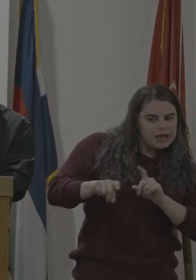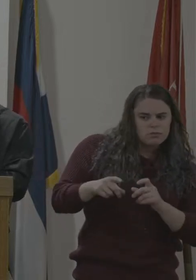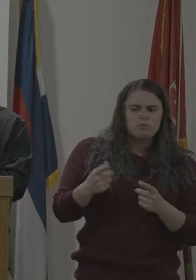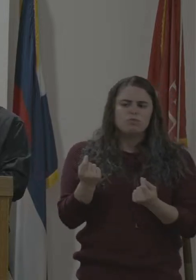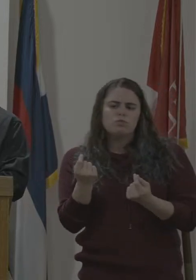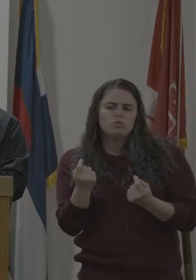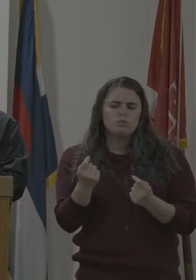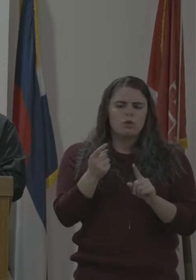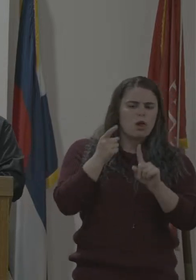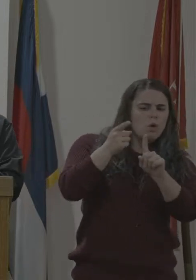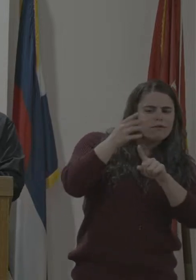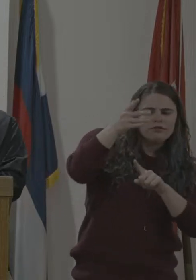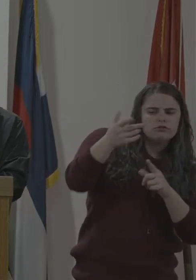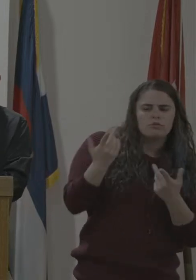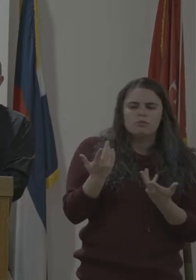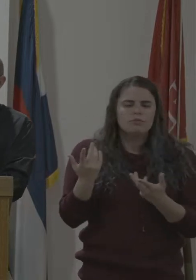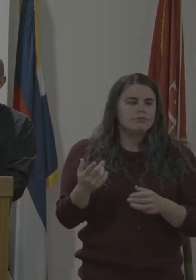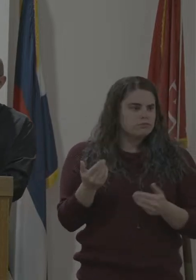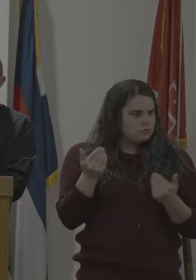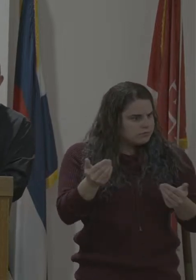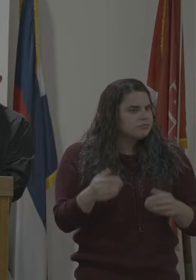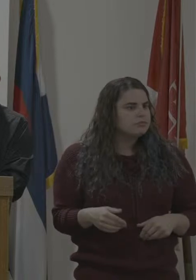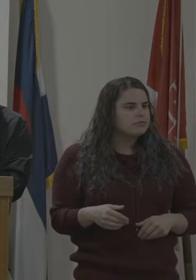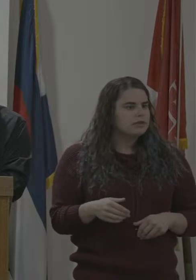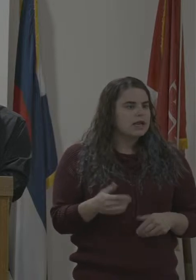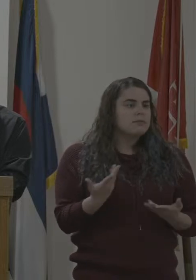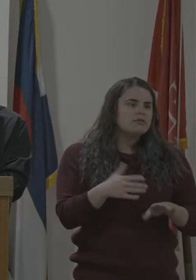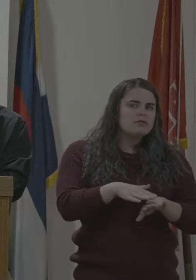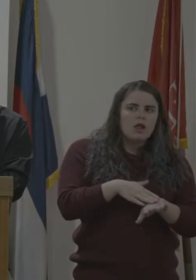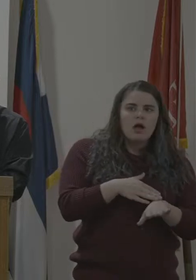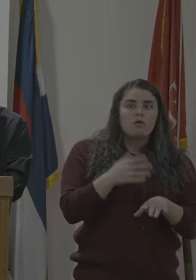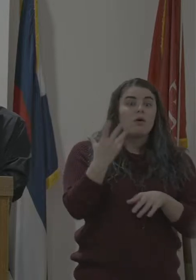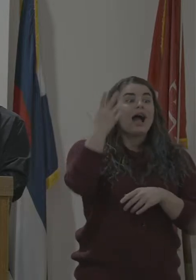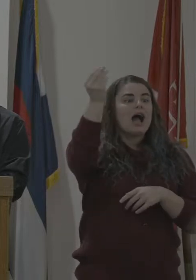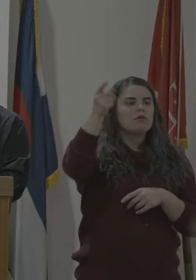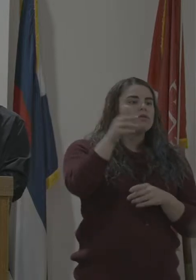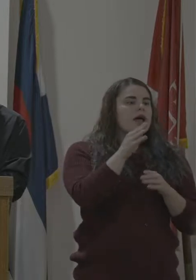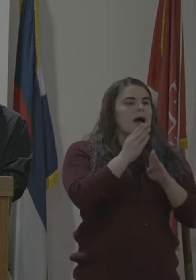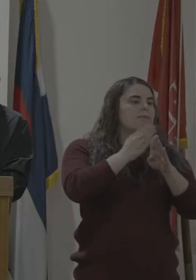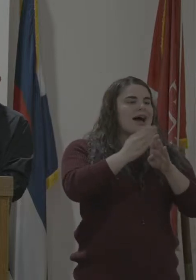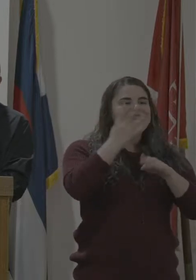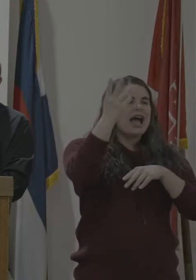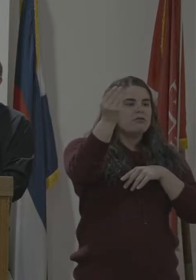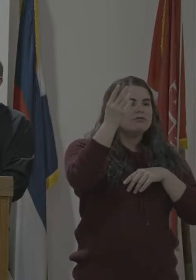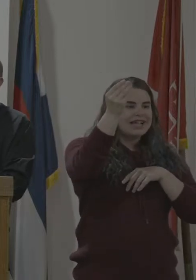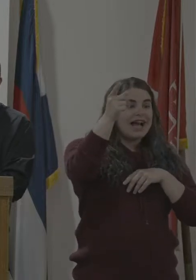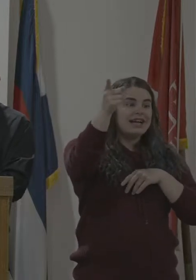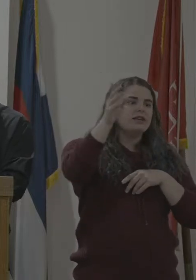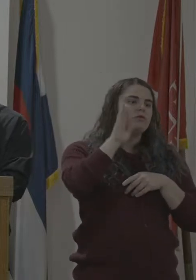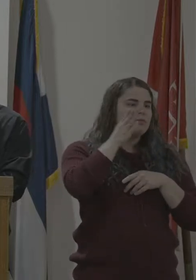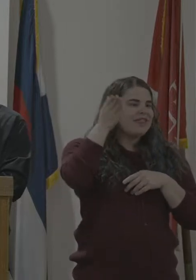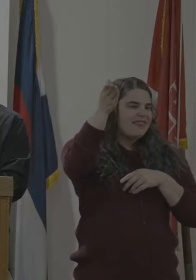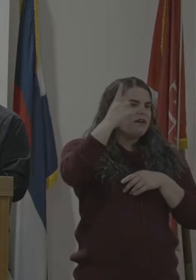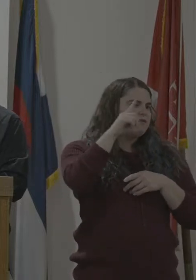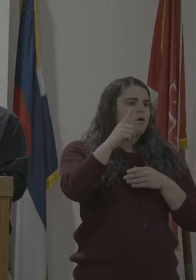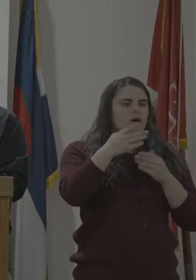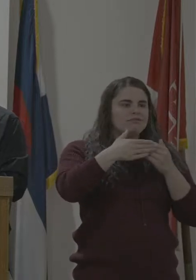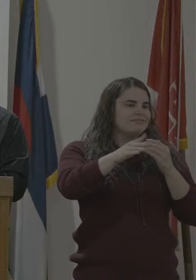going. Please take your time to go out to the REMCAD bus that's outside. It'll be out there for the next